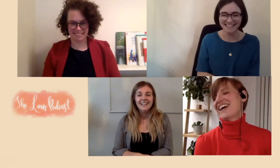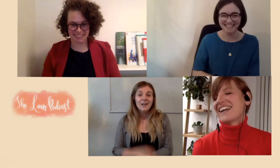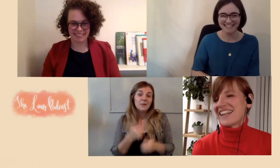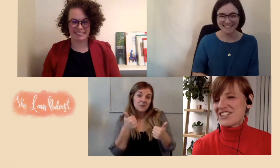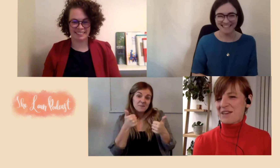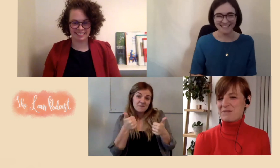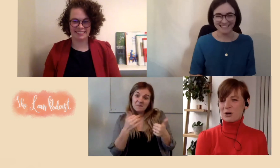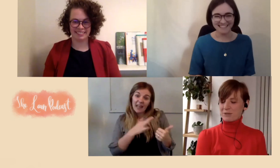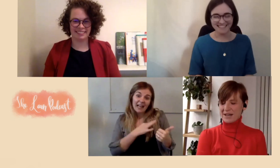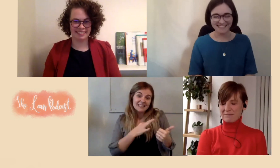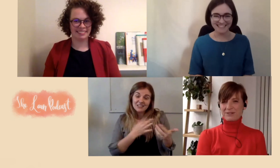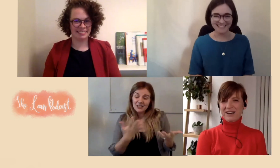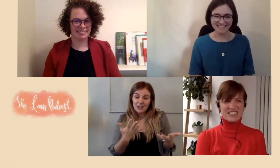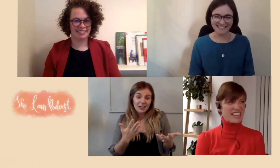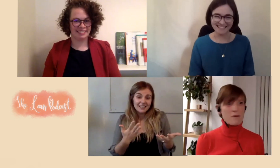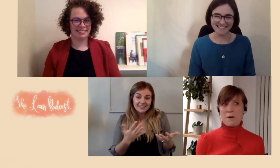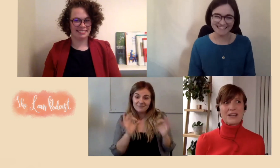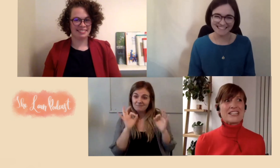so much.